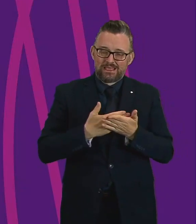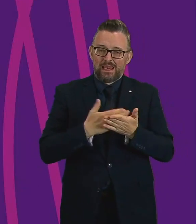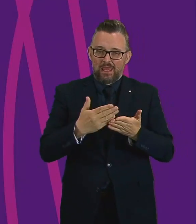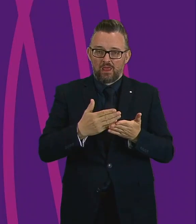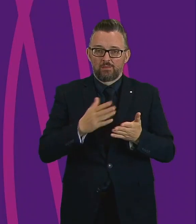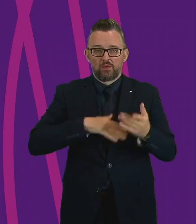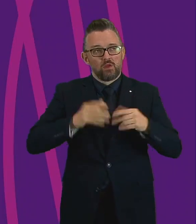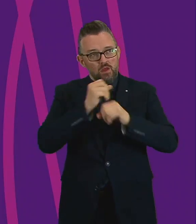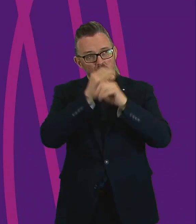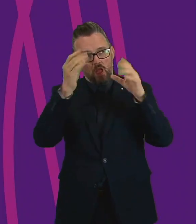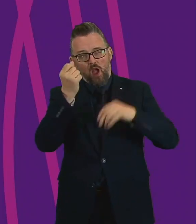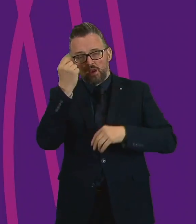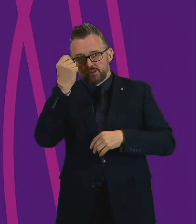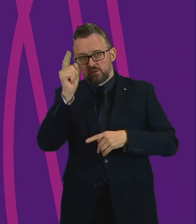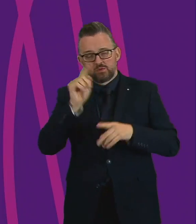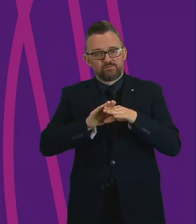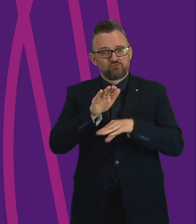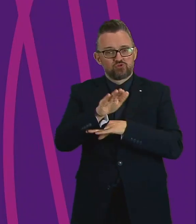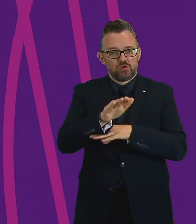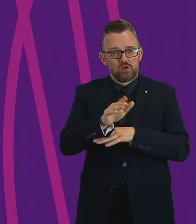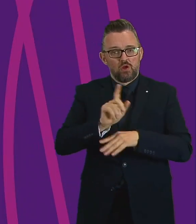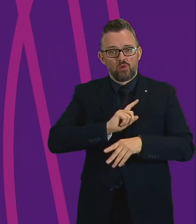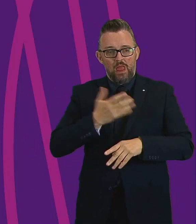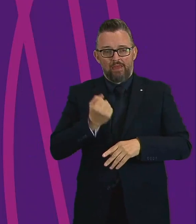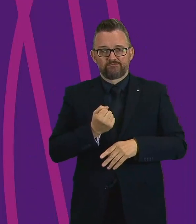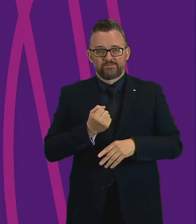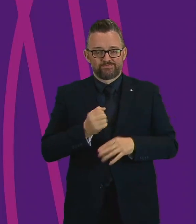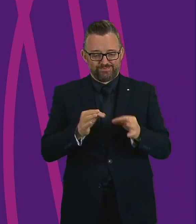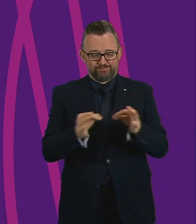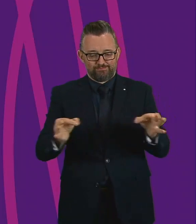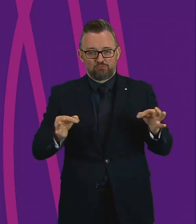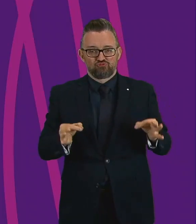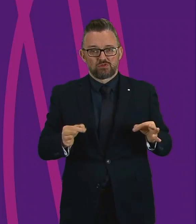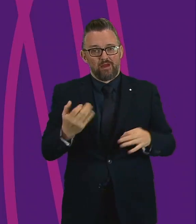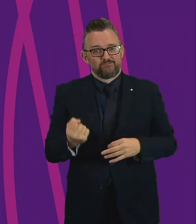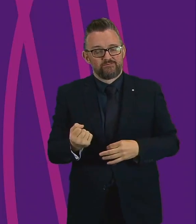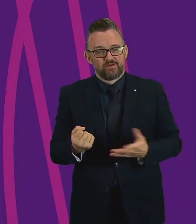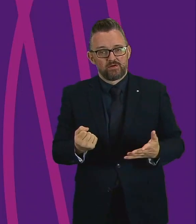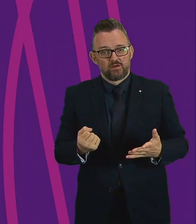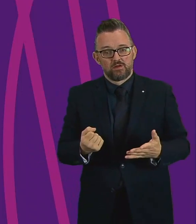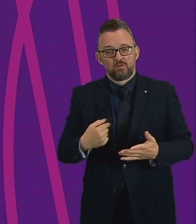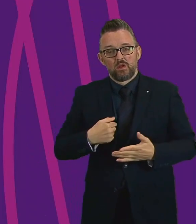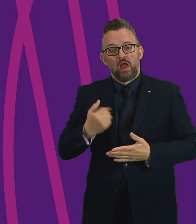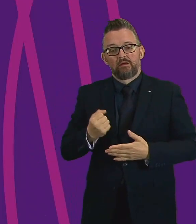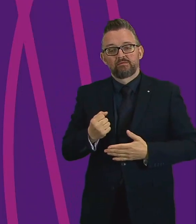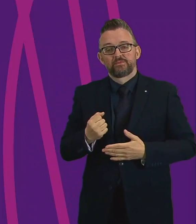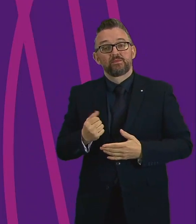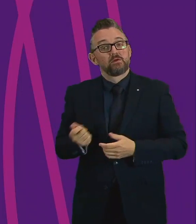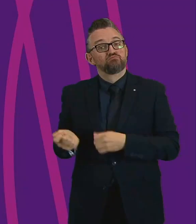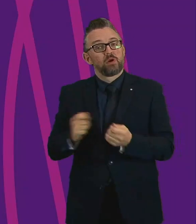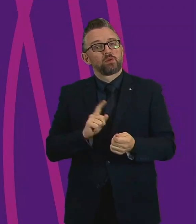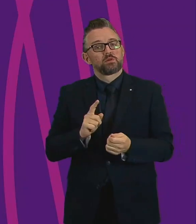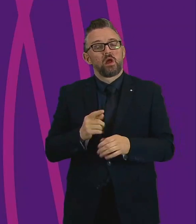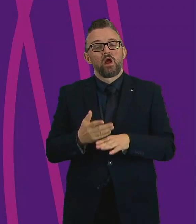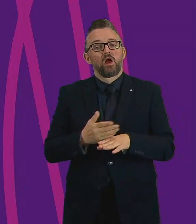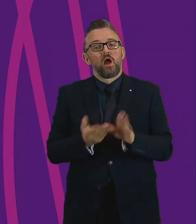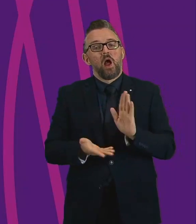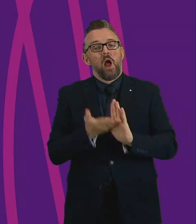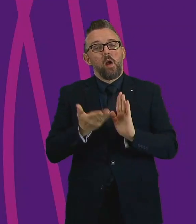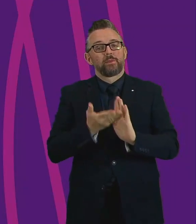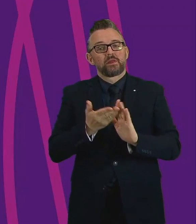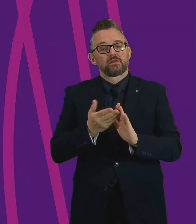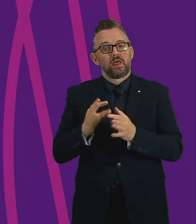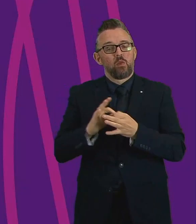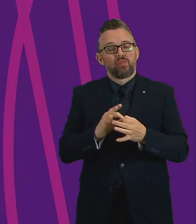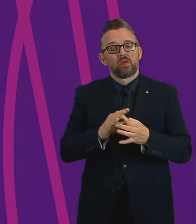our opportunities but also our constraints. And accordingly, I have brought an early update to Parliament through a summer